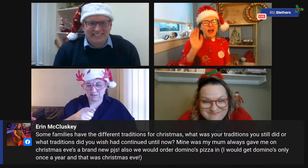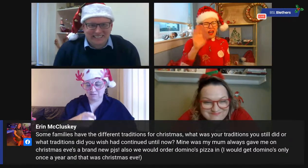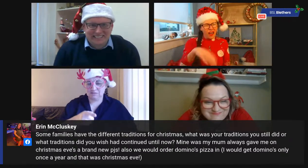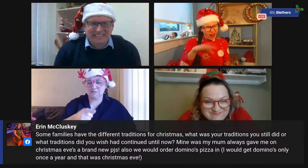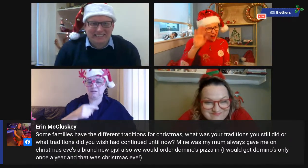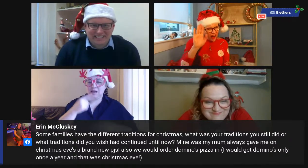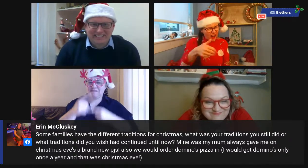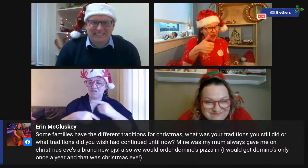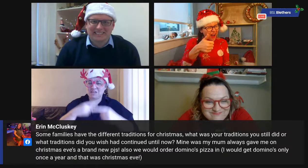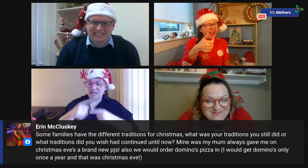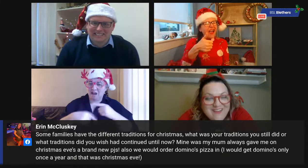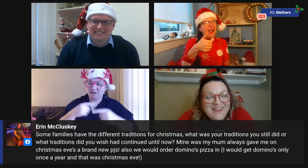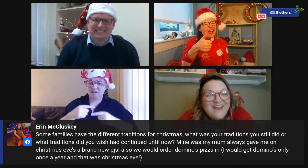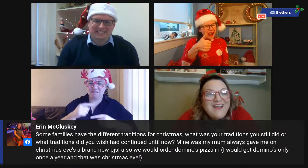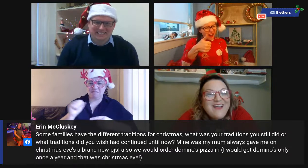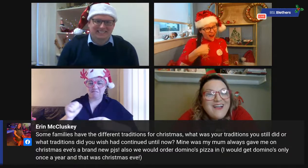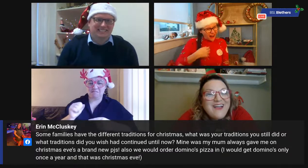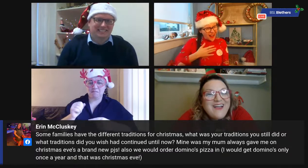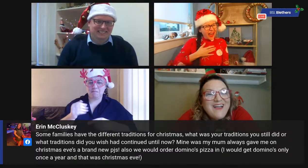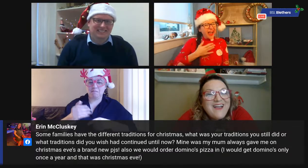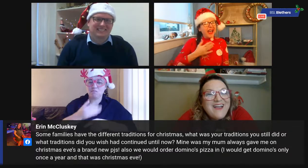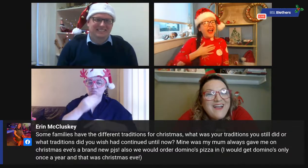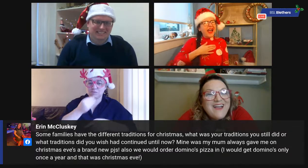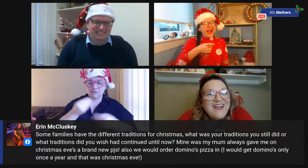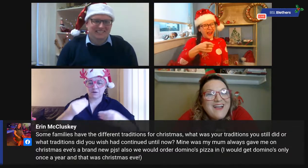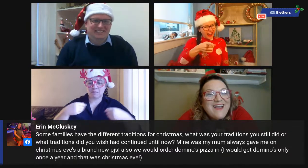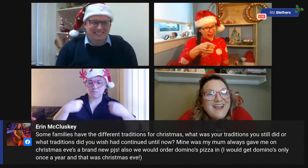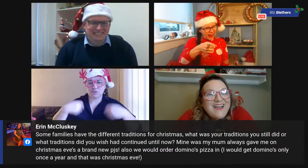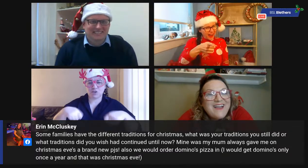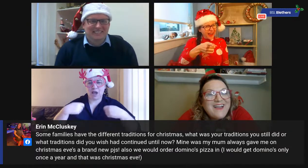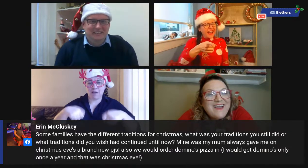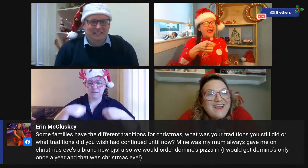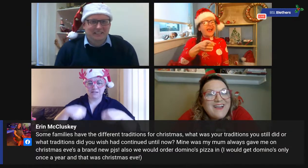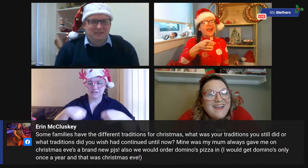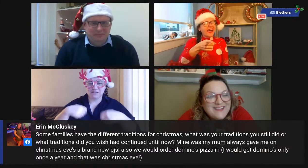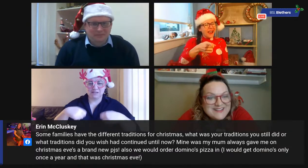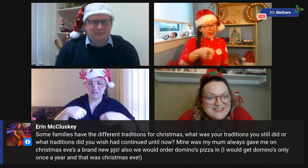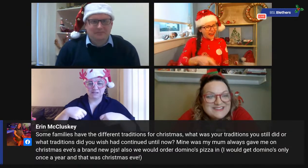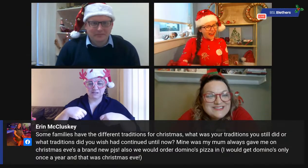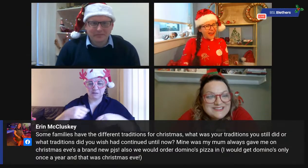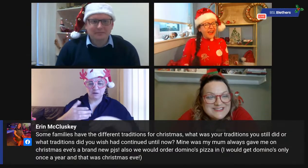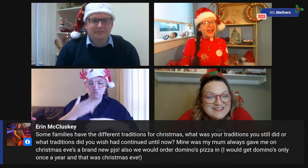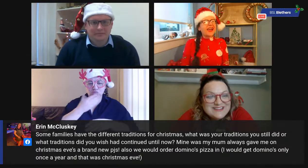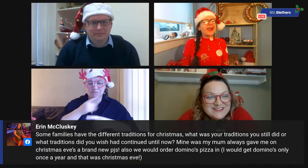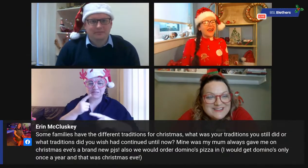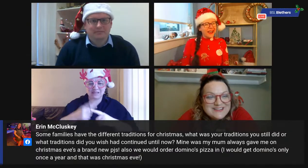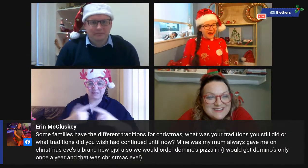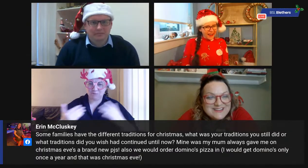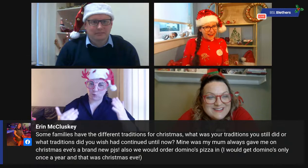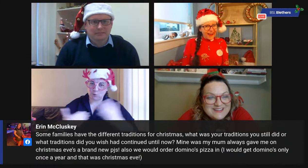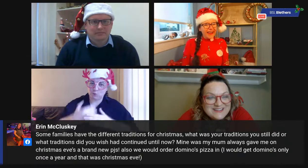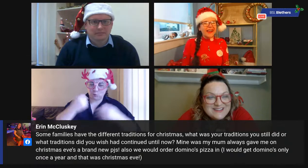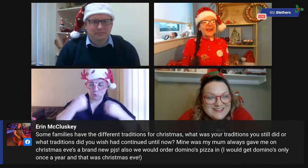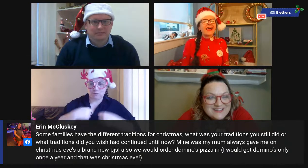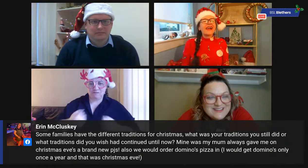did you wish you continued to do? Mine was my own mum always gave us brand new PJs on Christmas